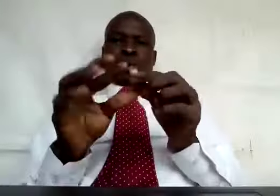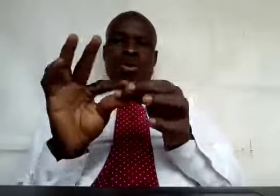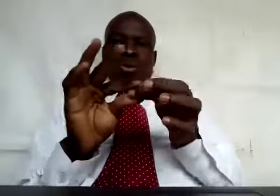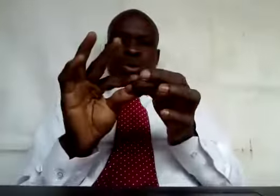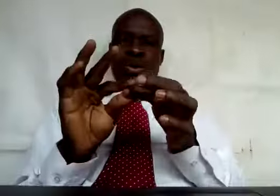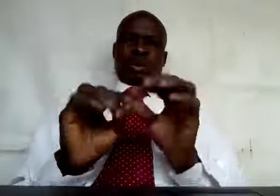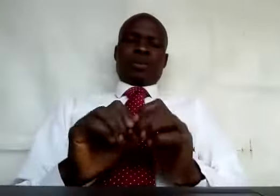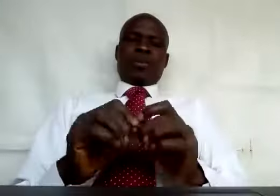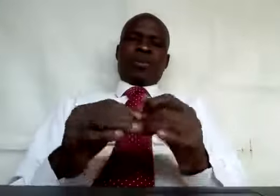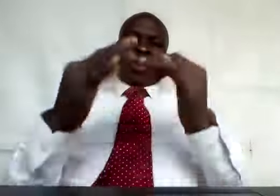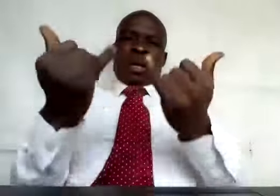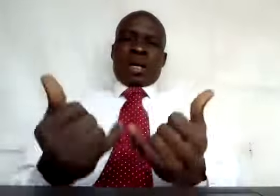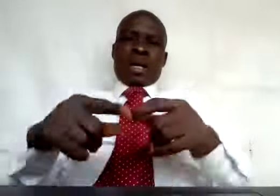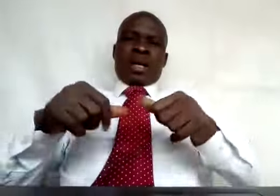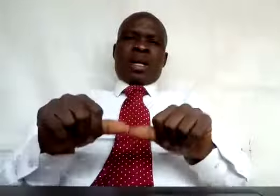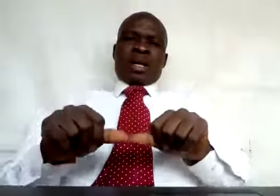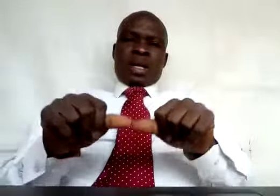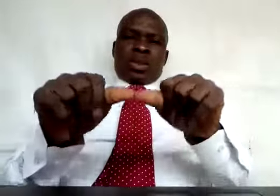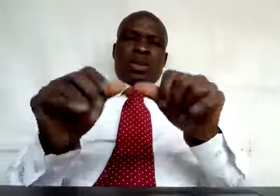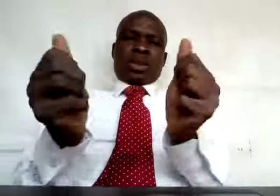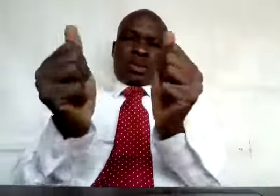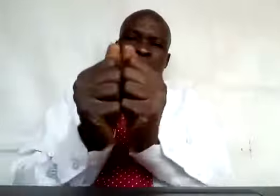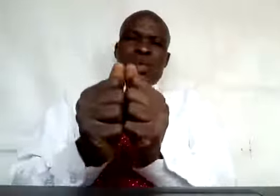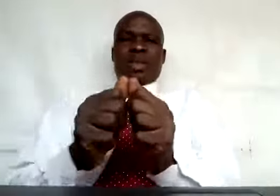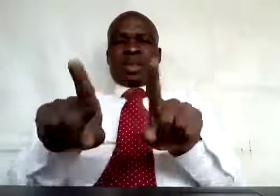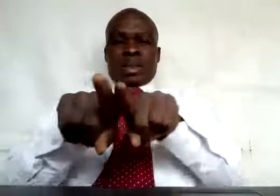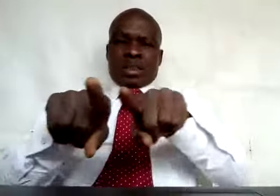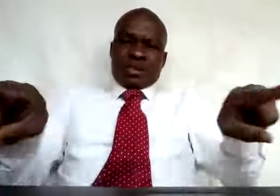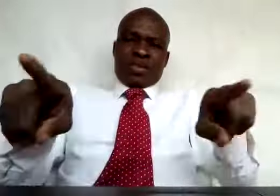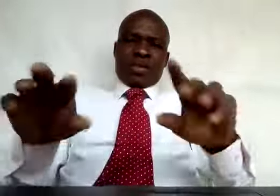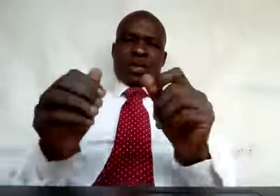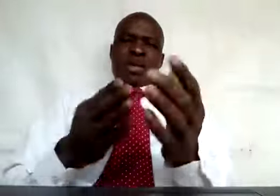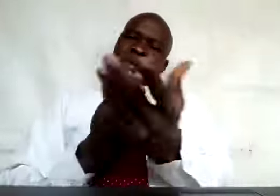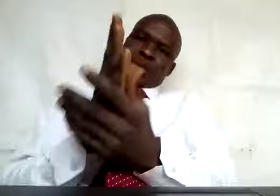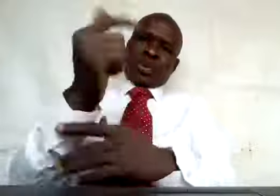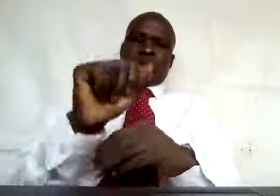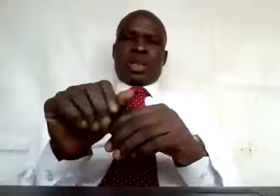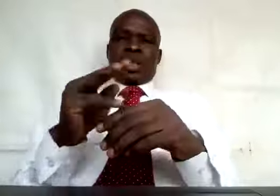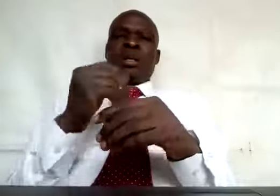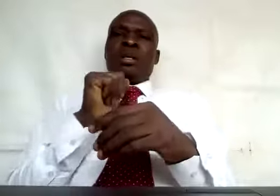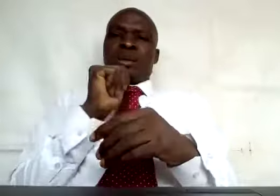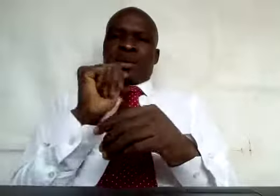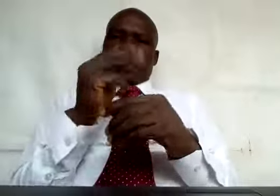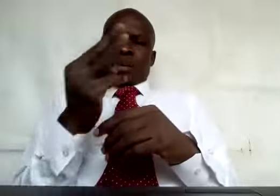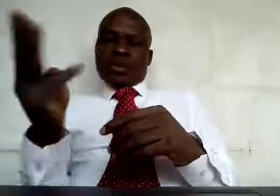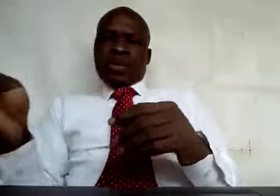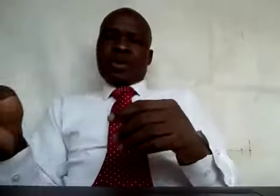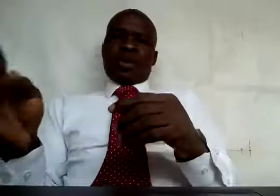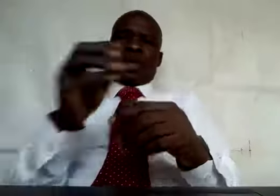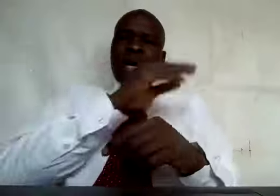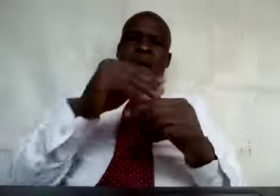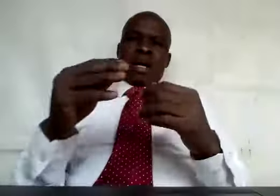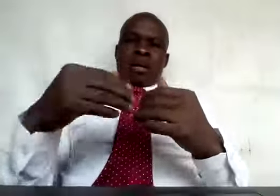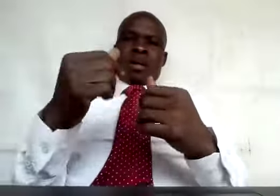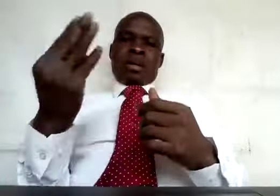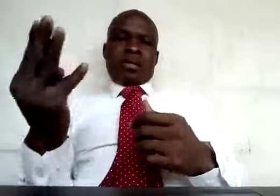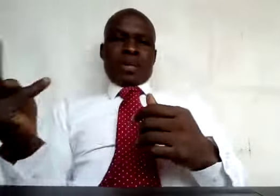Let us now take the differences between metals and non-metals. In doing this, I'll pick a